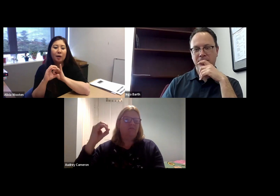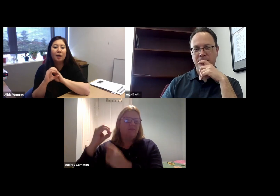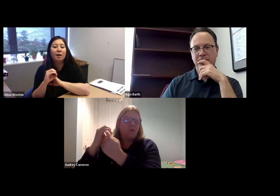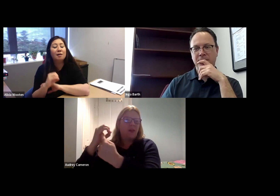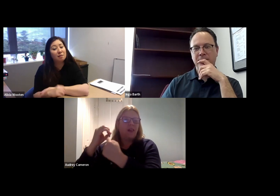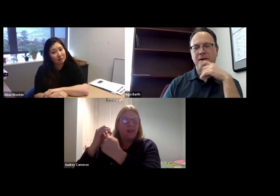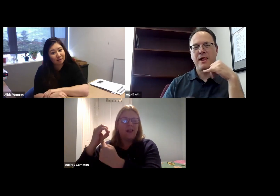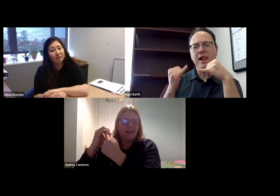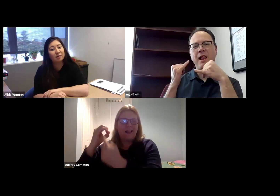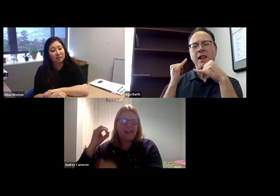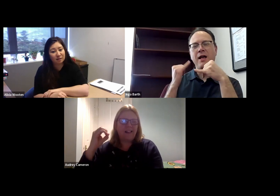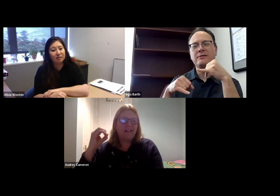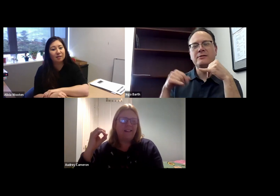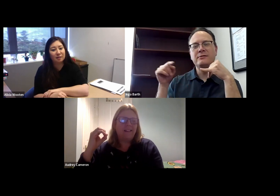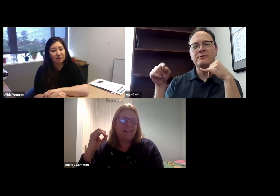hand shape.